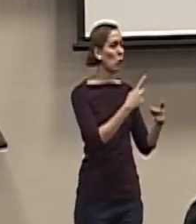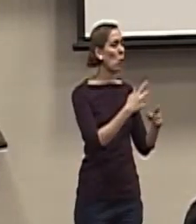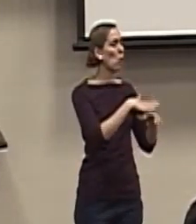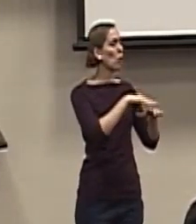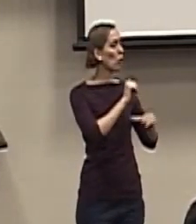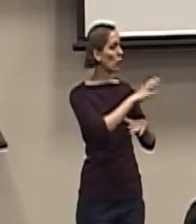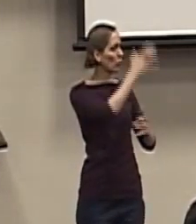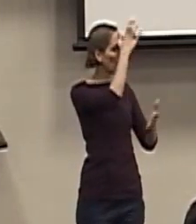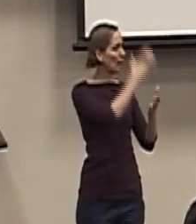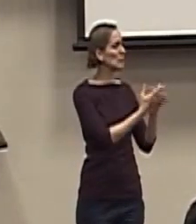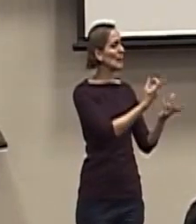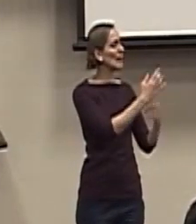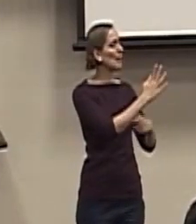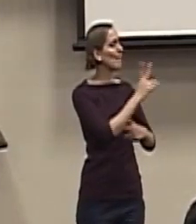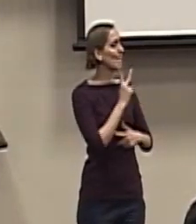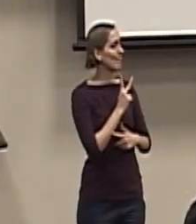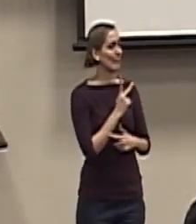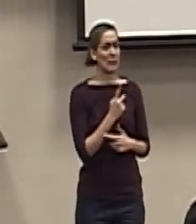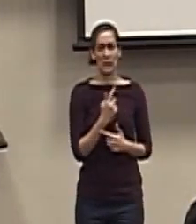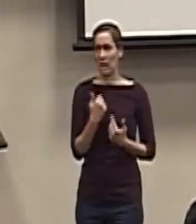"I have no husband," she replied.